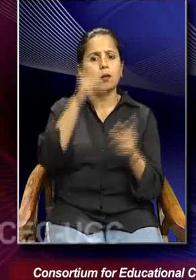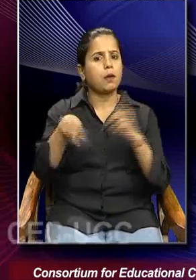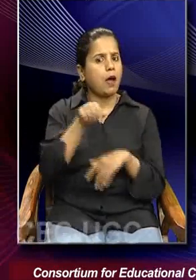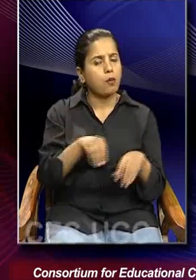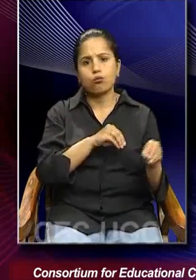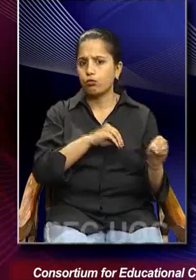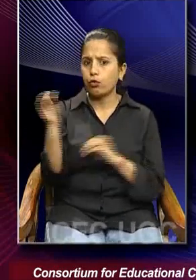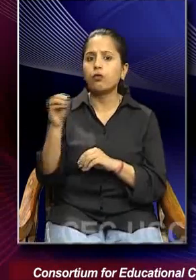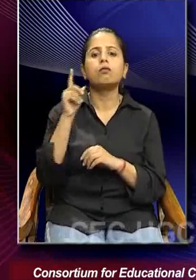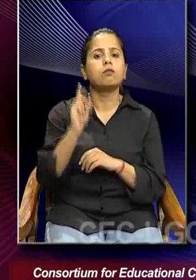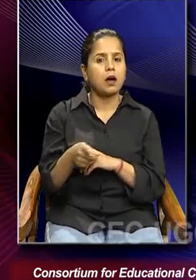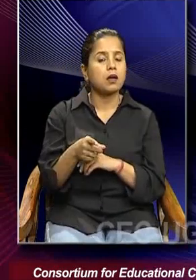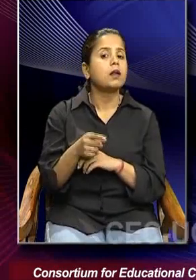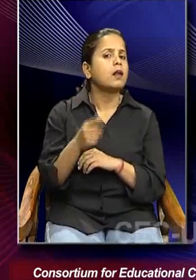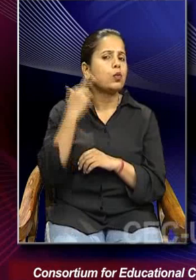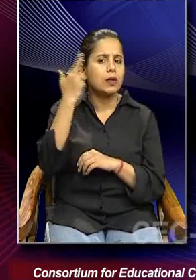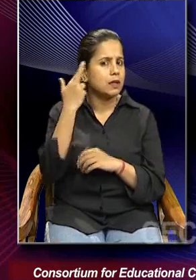out because of the